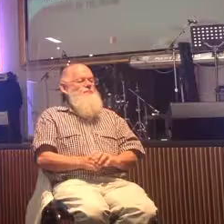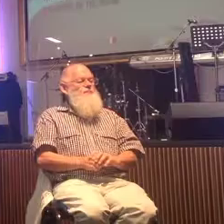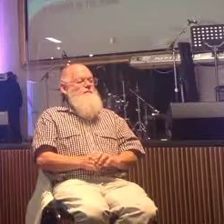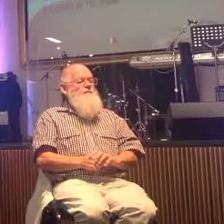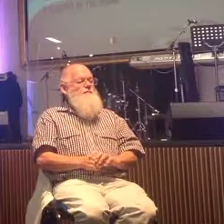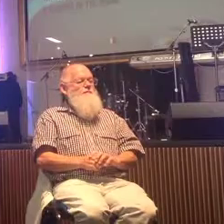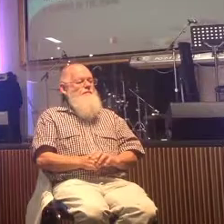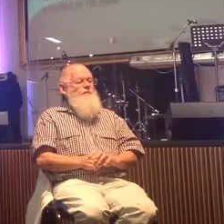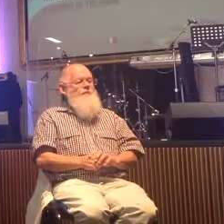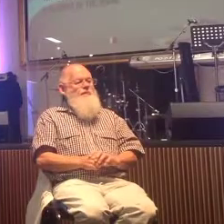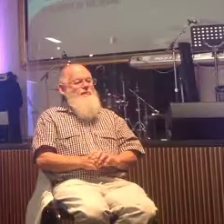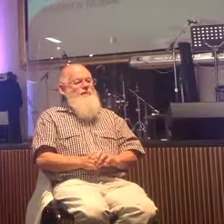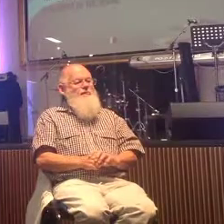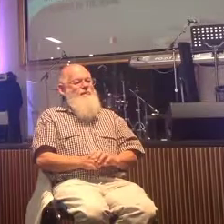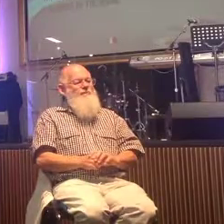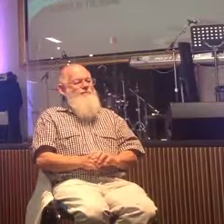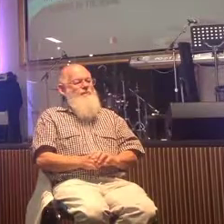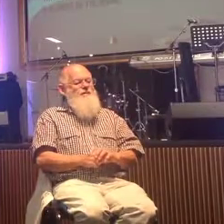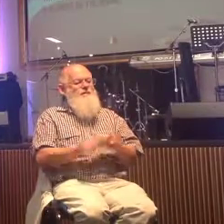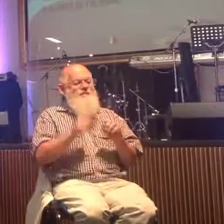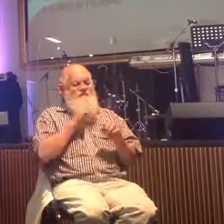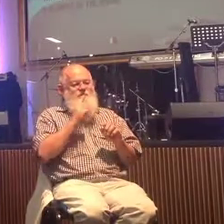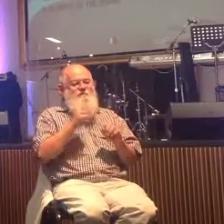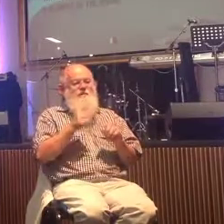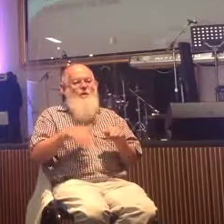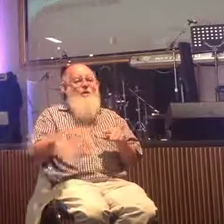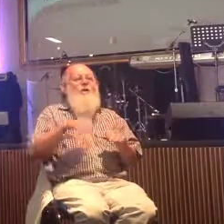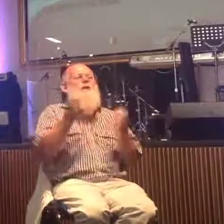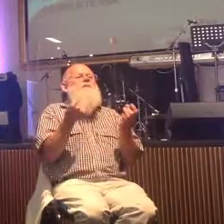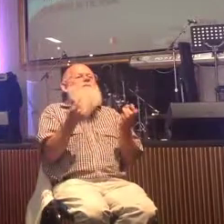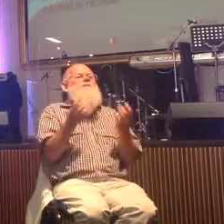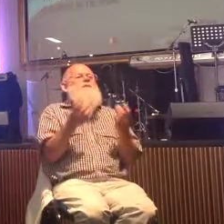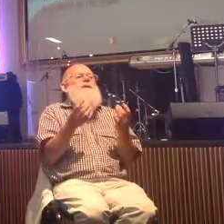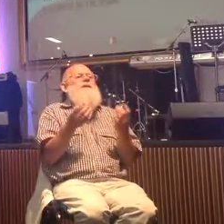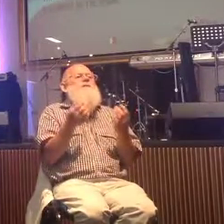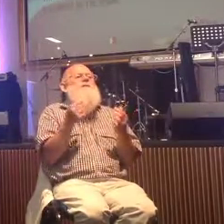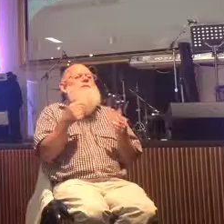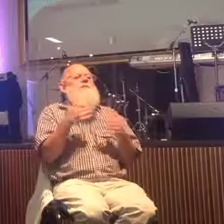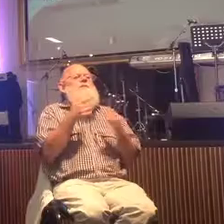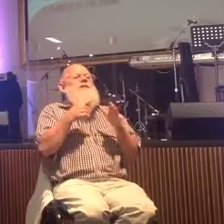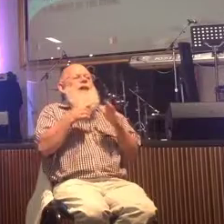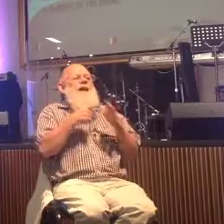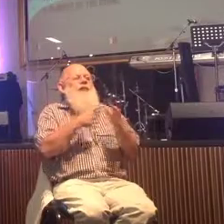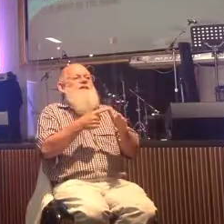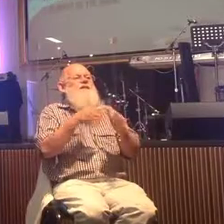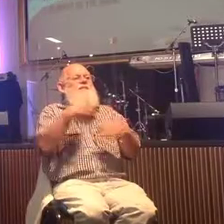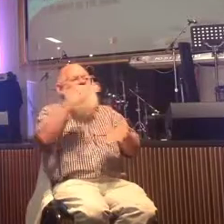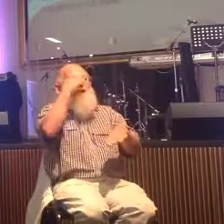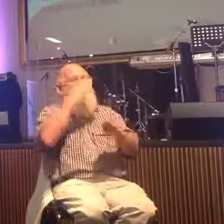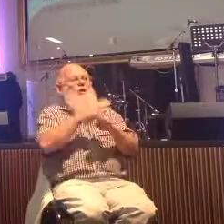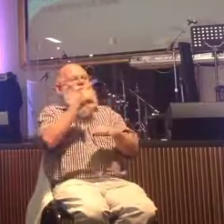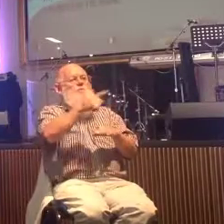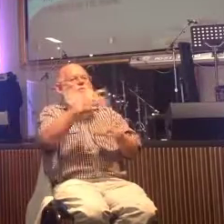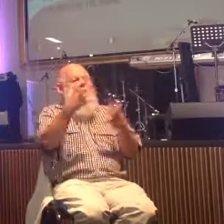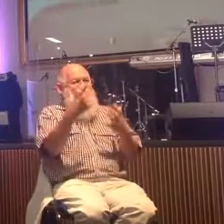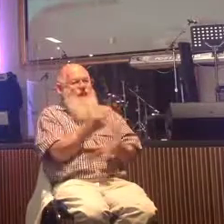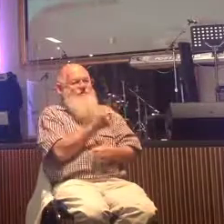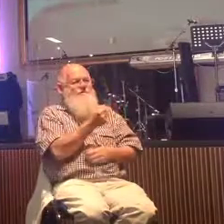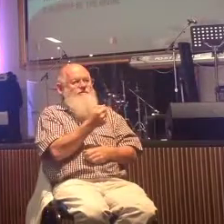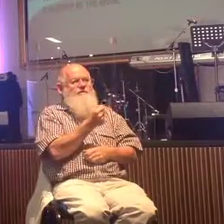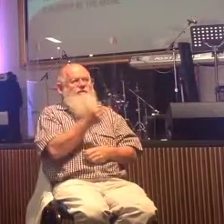can't remember where the verse is, but I read it this week, and it said about, always be prepared to give an answer for the hope that you possess.